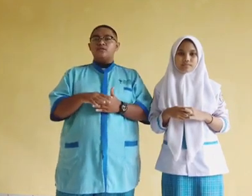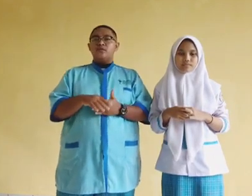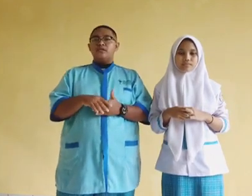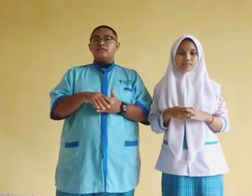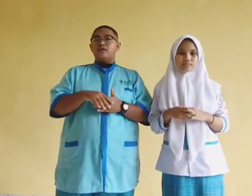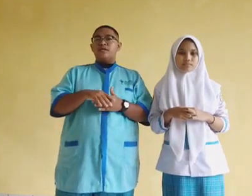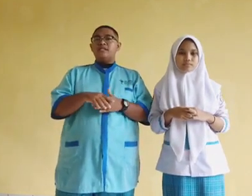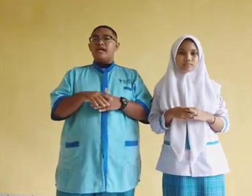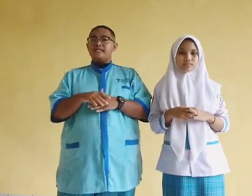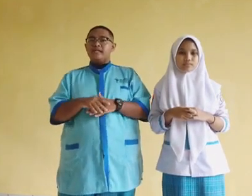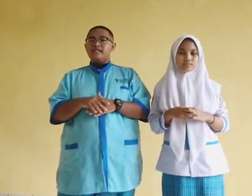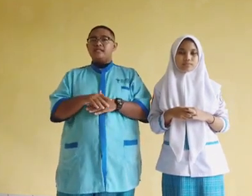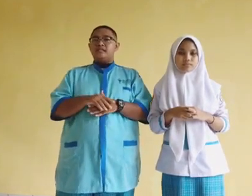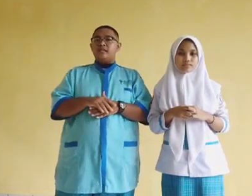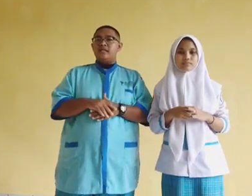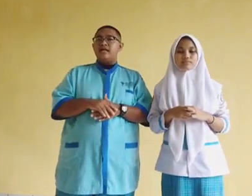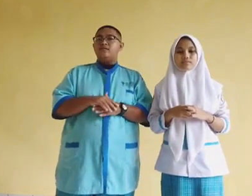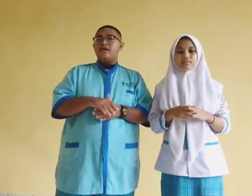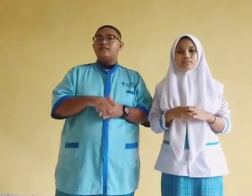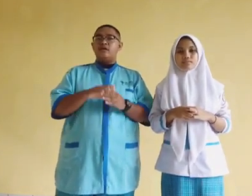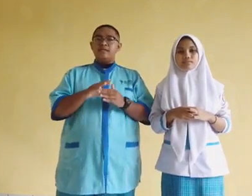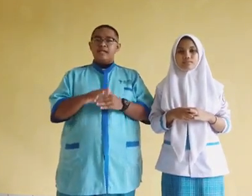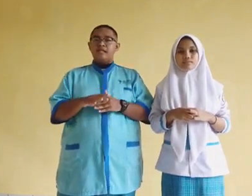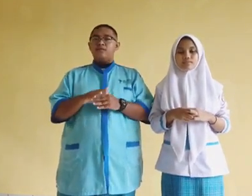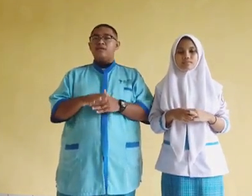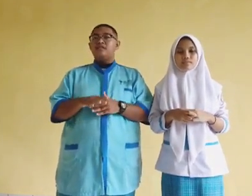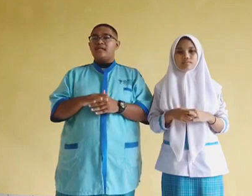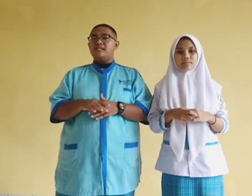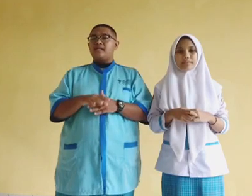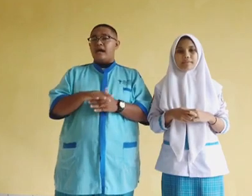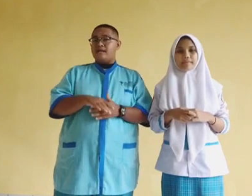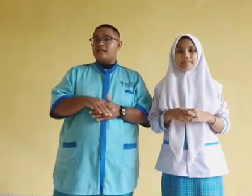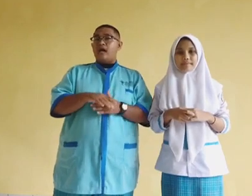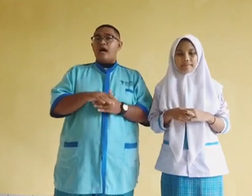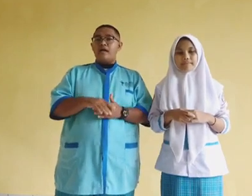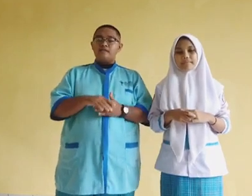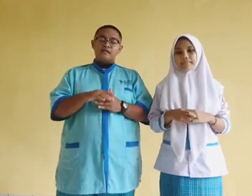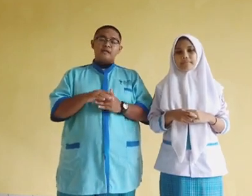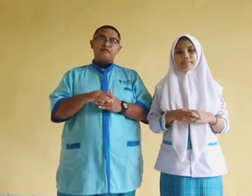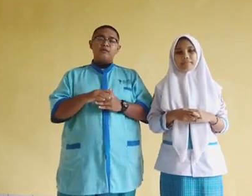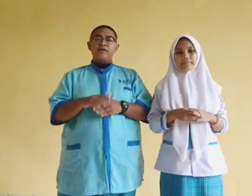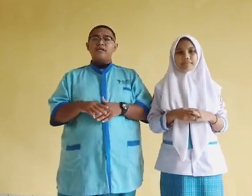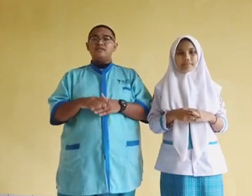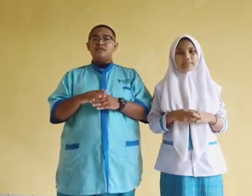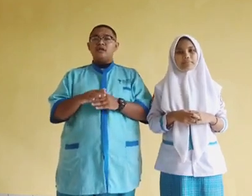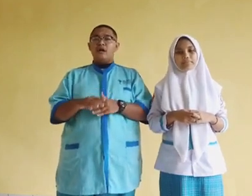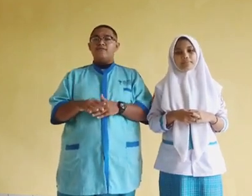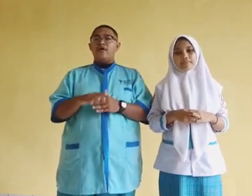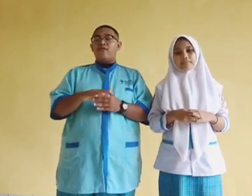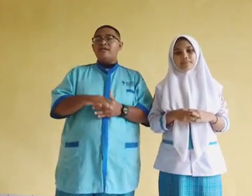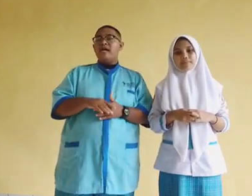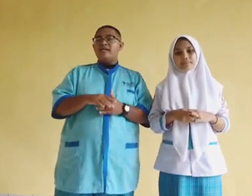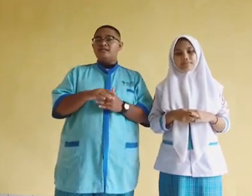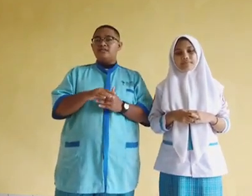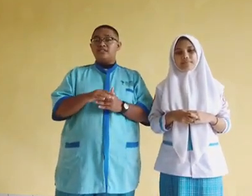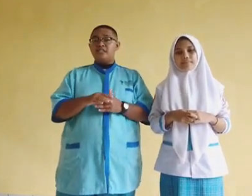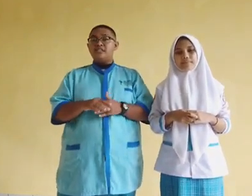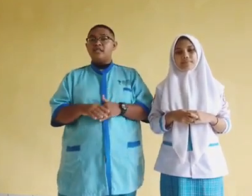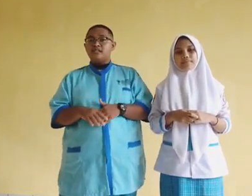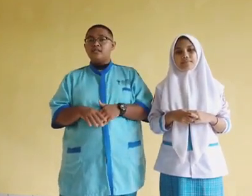toward water hyacinths that was combined with rice husk at the temperature of 100 degrees Celsius